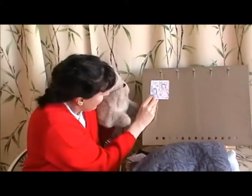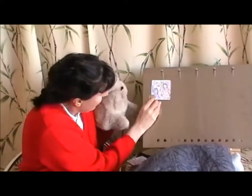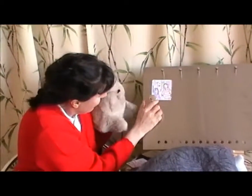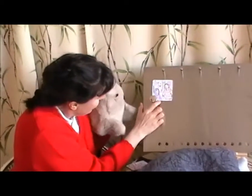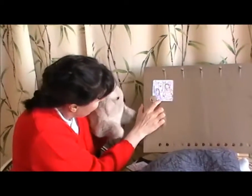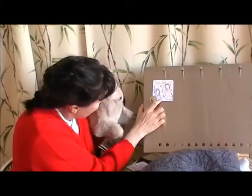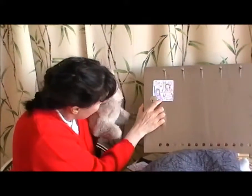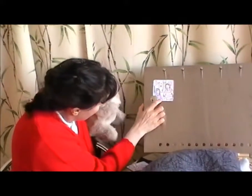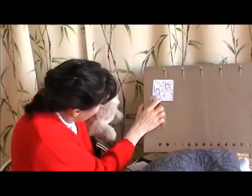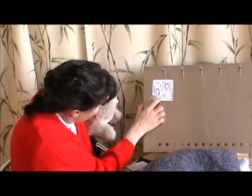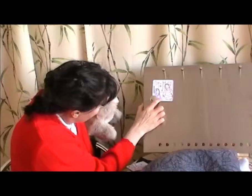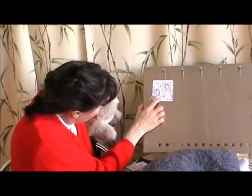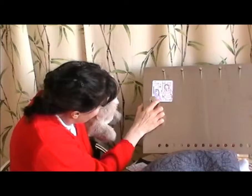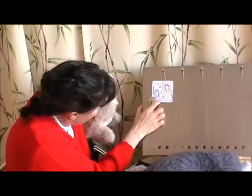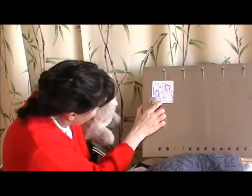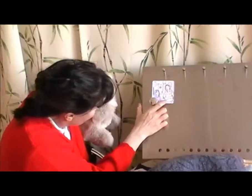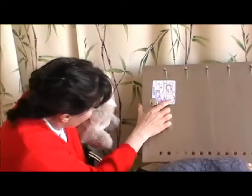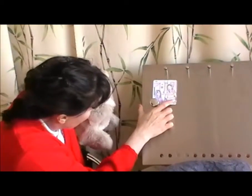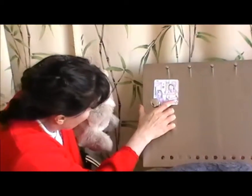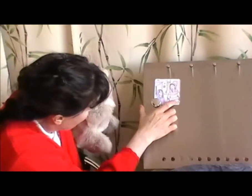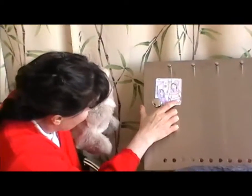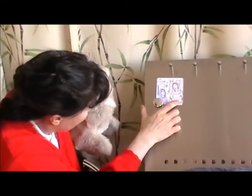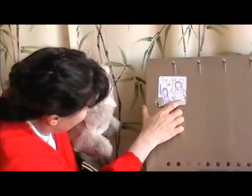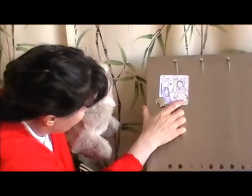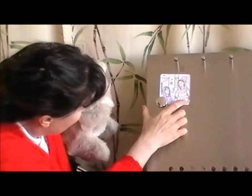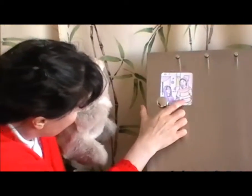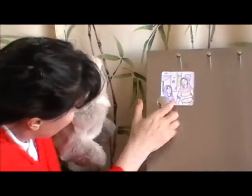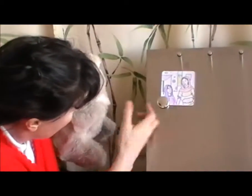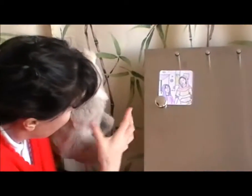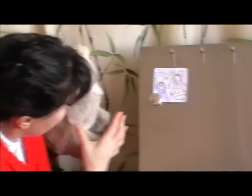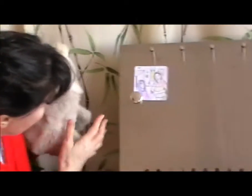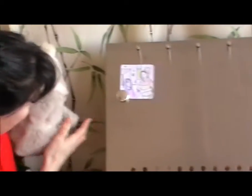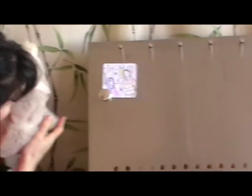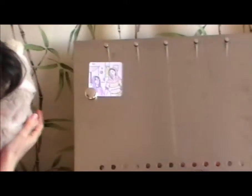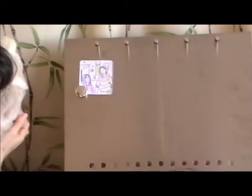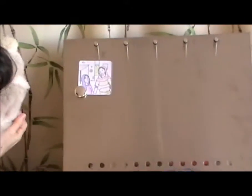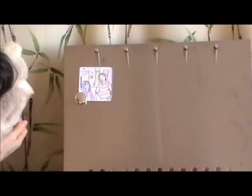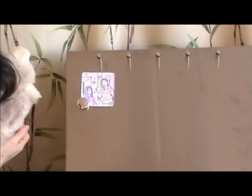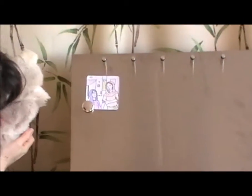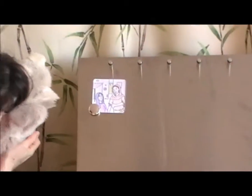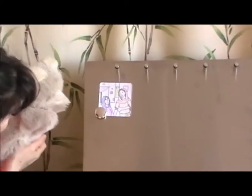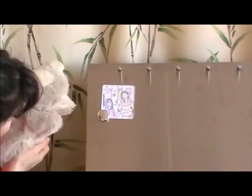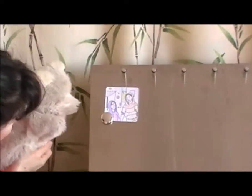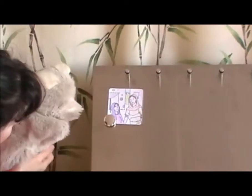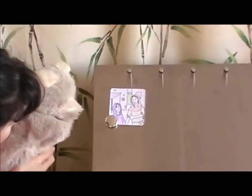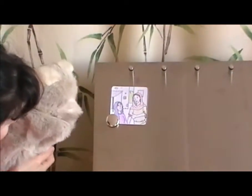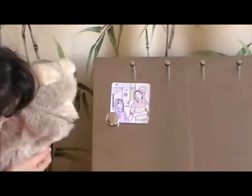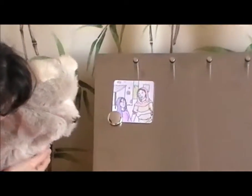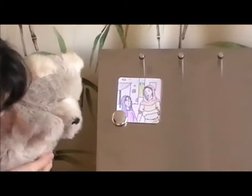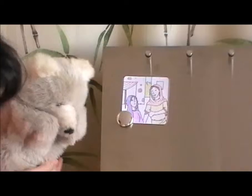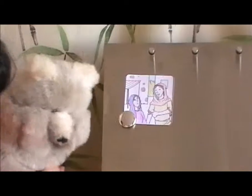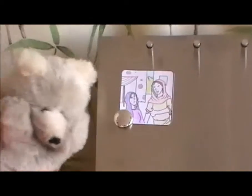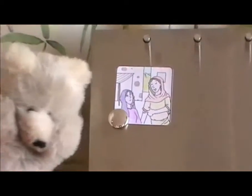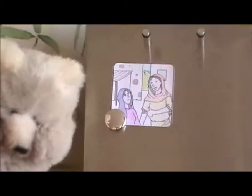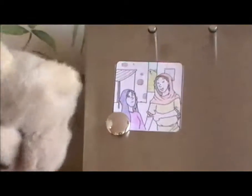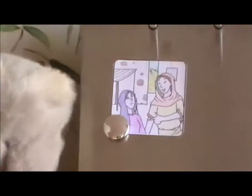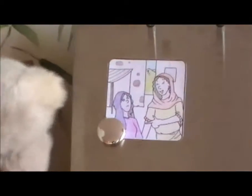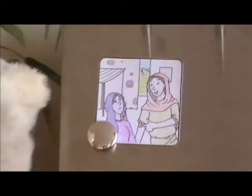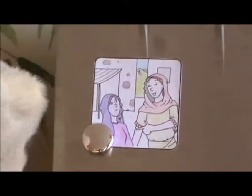There you are, that's Hannah, and that's Elkanah's other wife. And Hannah was sad because she didn't